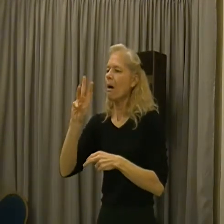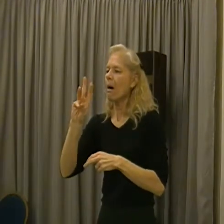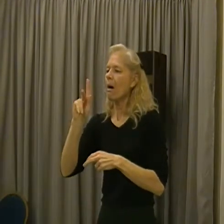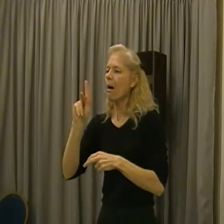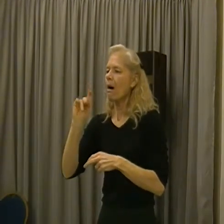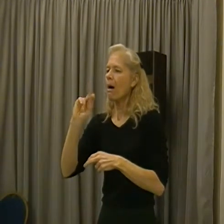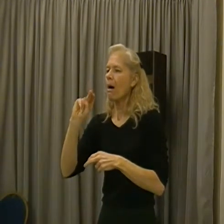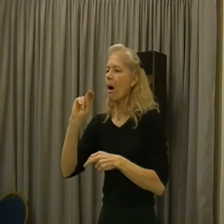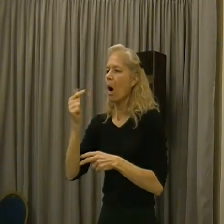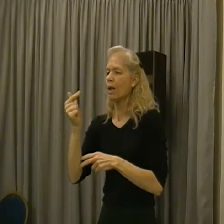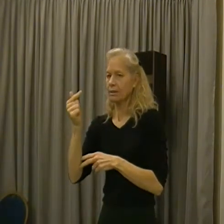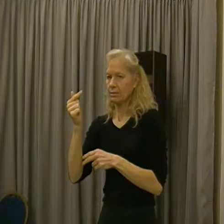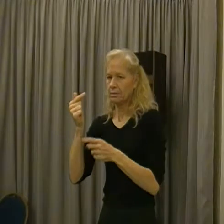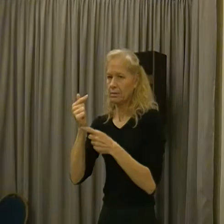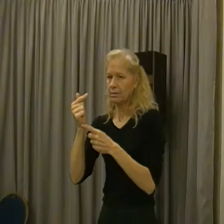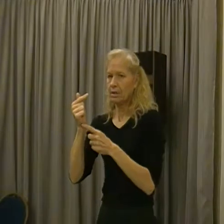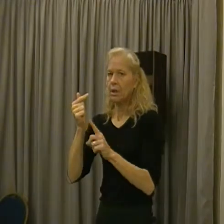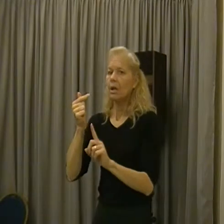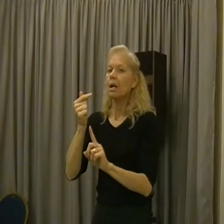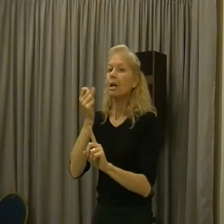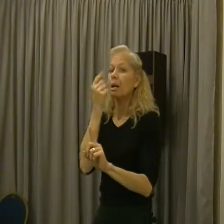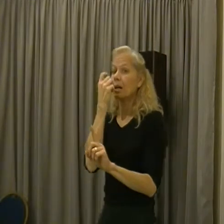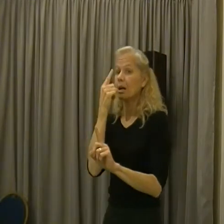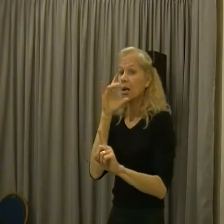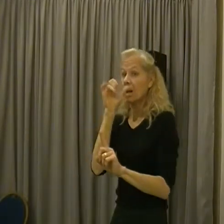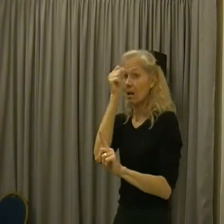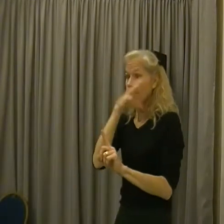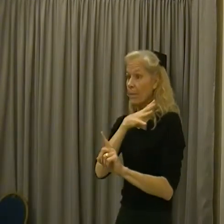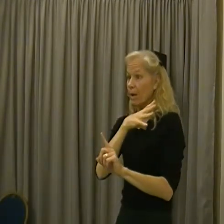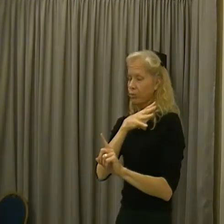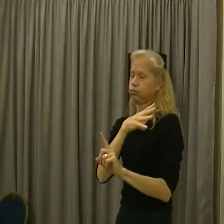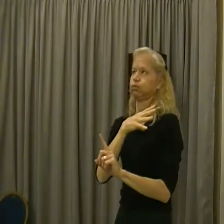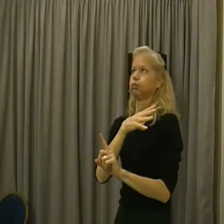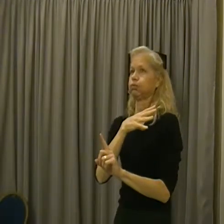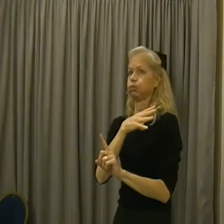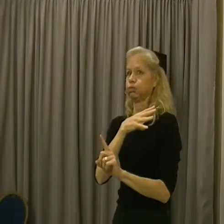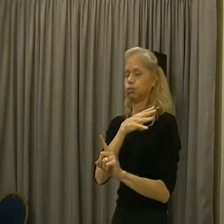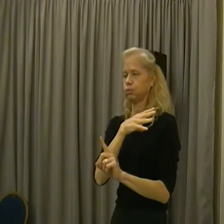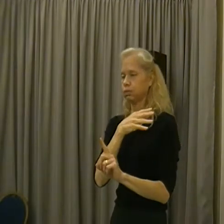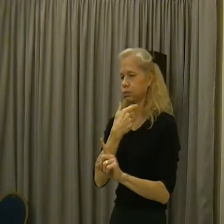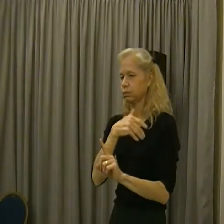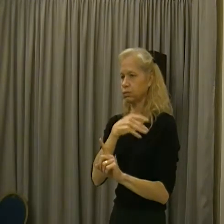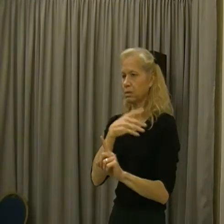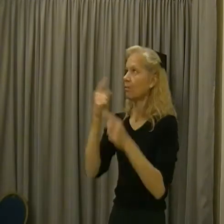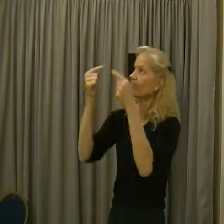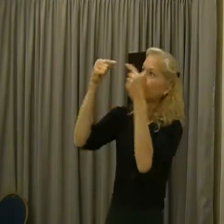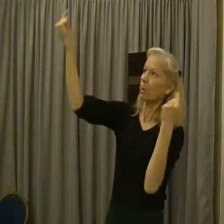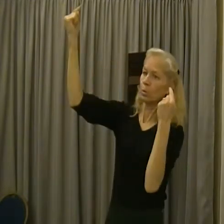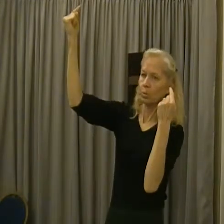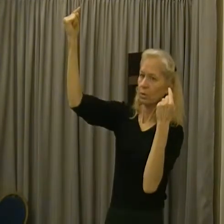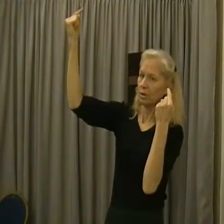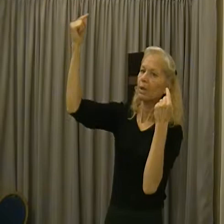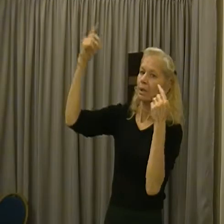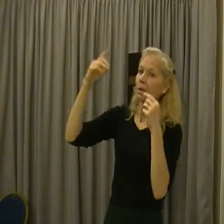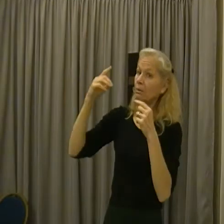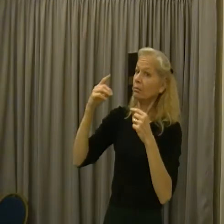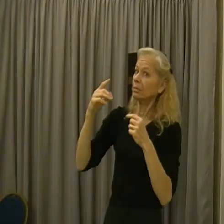will take us, all right? God says, "No, look beyond whatever I've given you naturally." God says, "Look to my